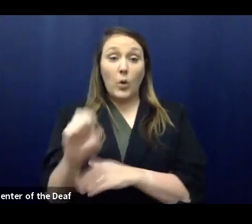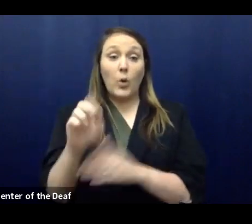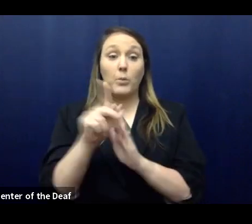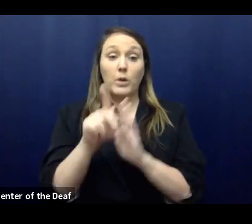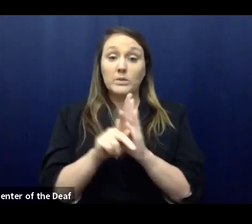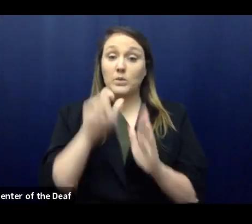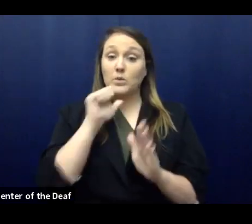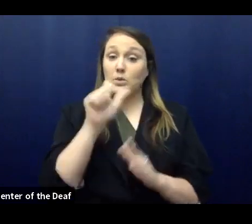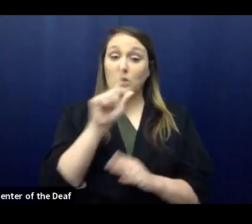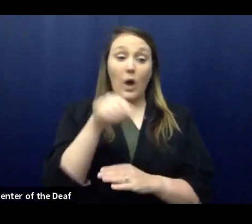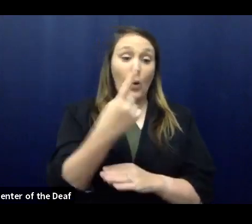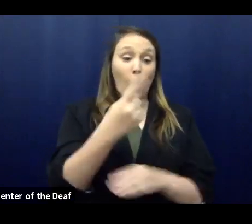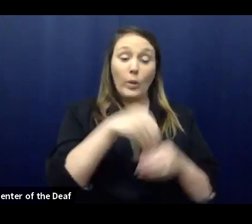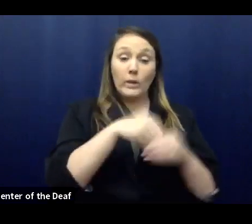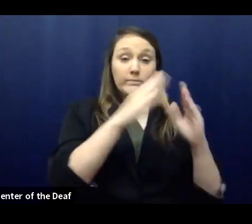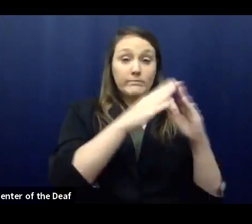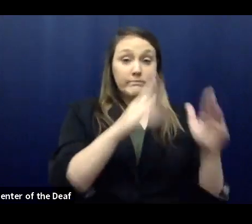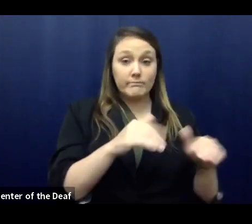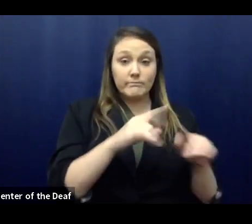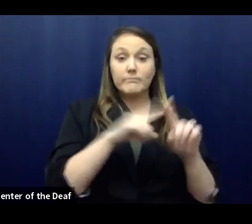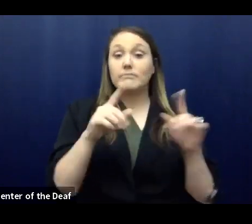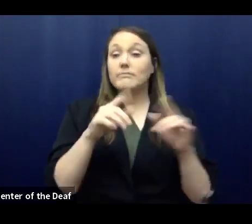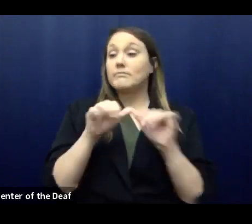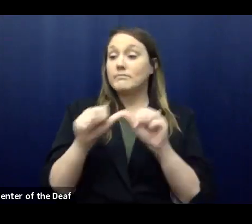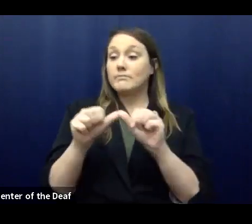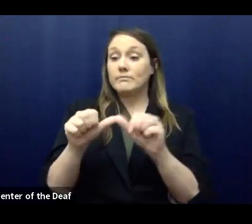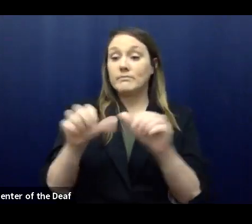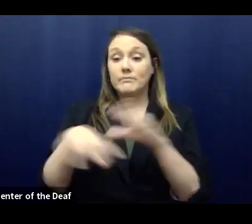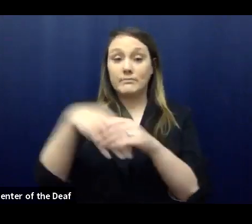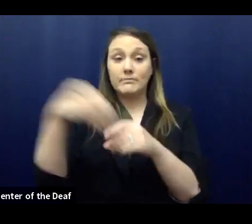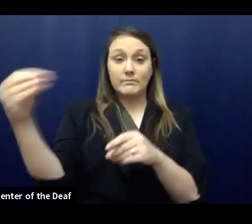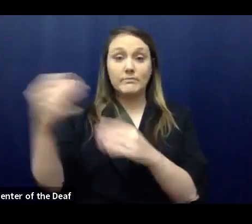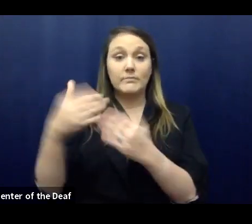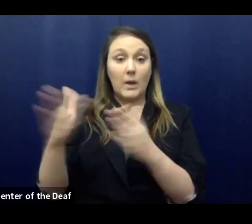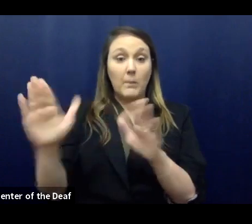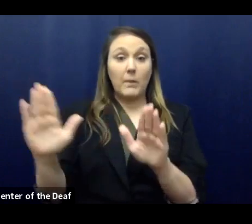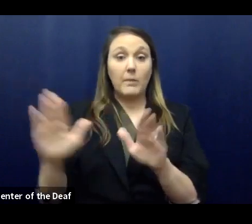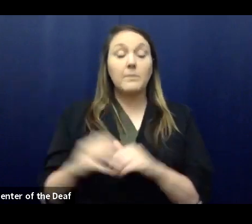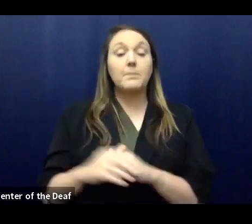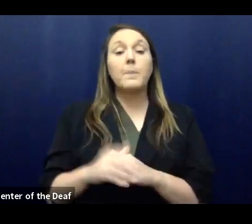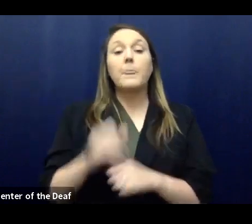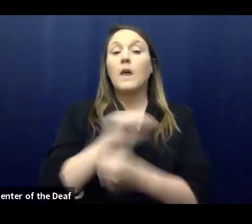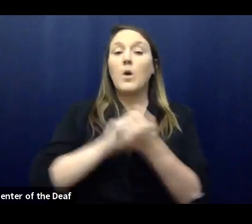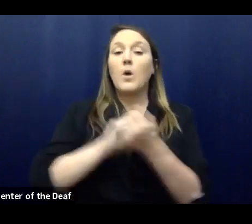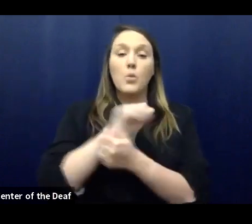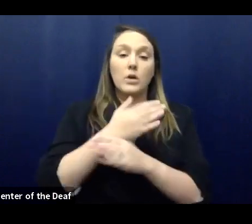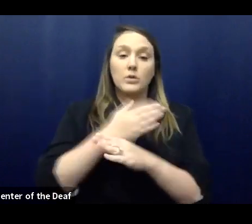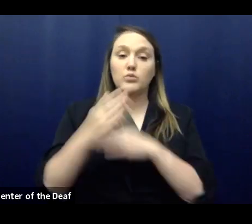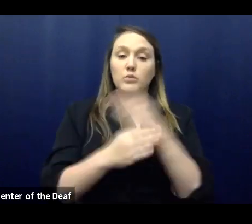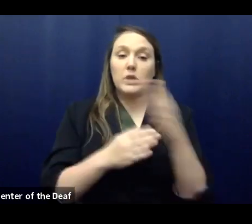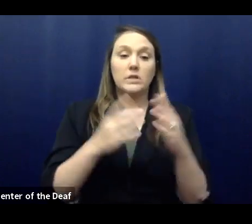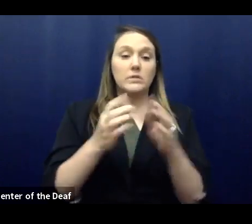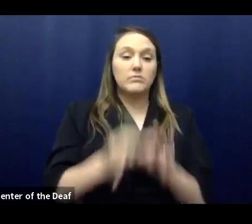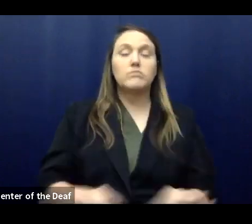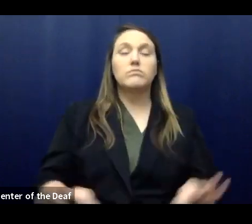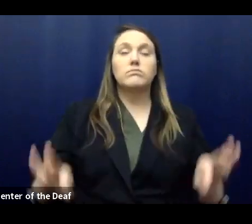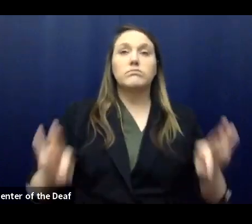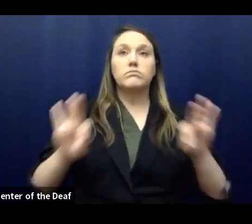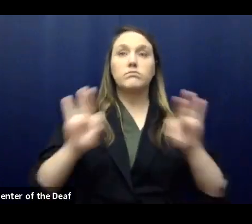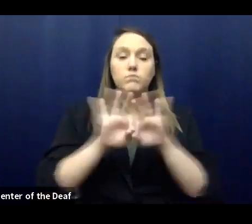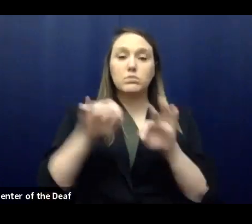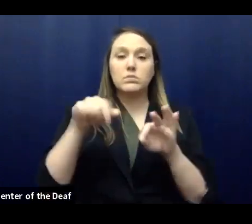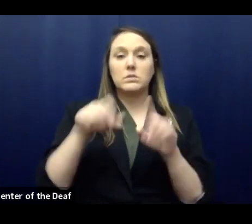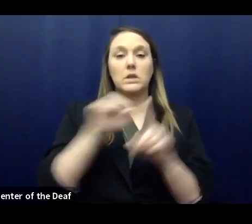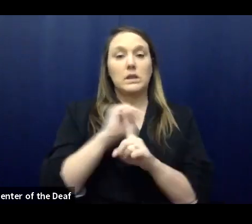your house, follow those 5 core principles, protecting yourself and others. Washing your hands is so important in this situation because, again, you touch your